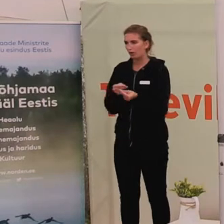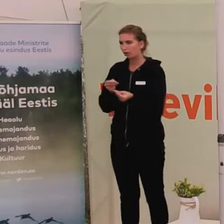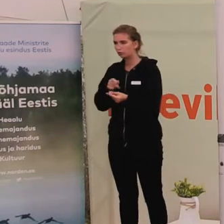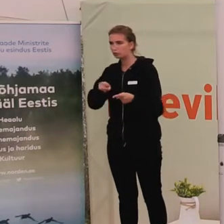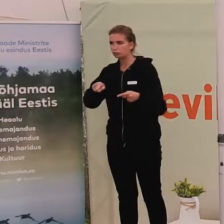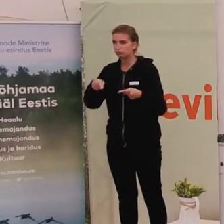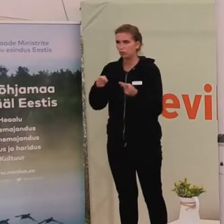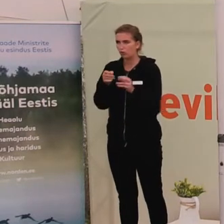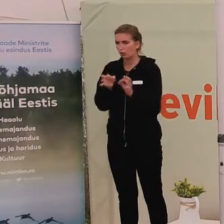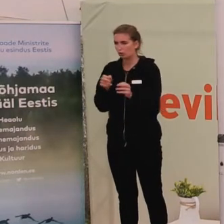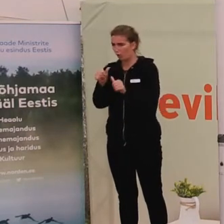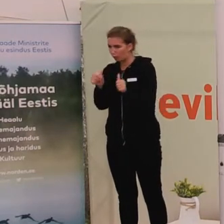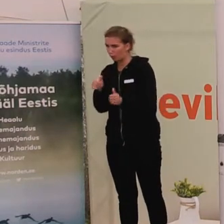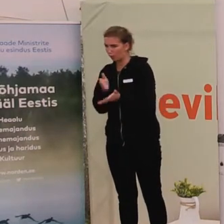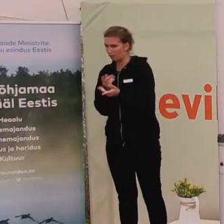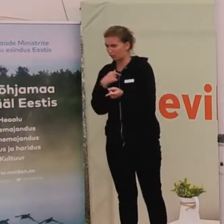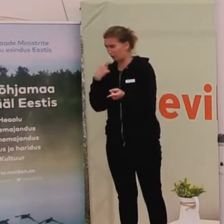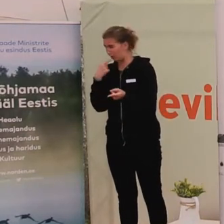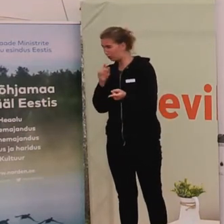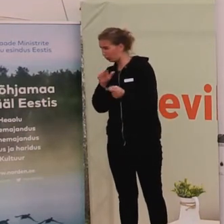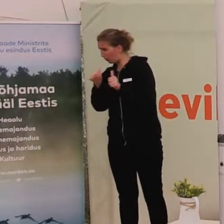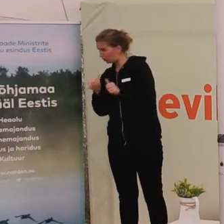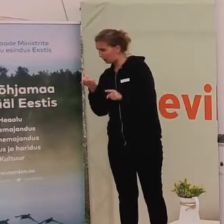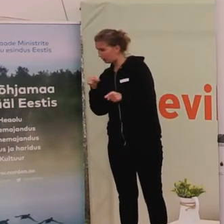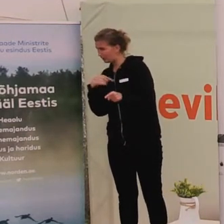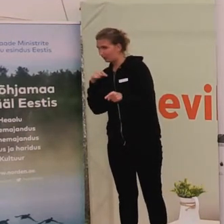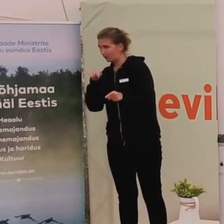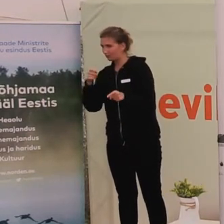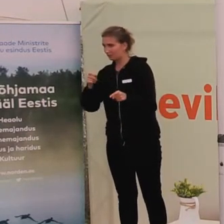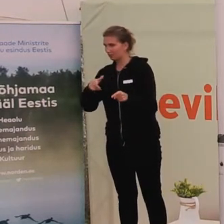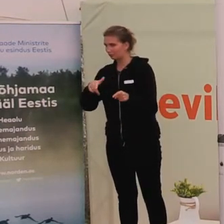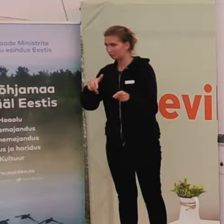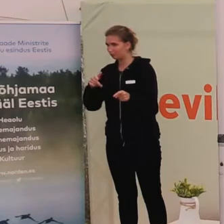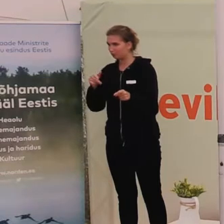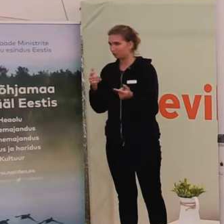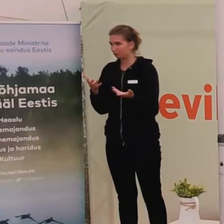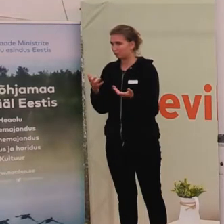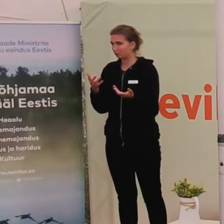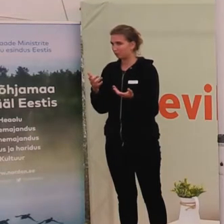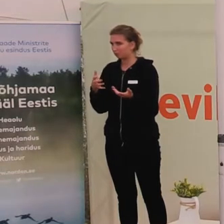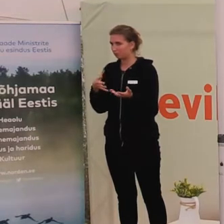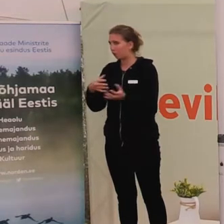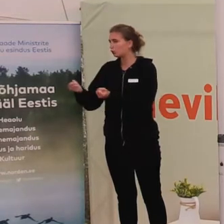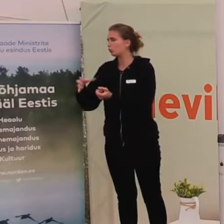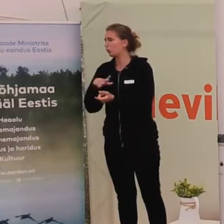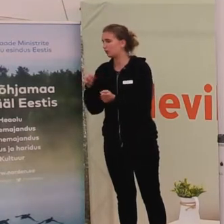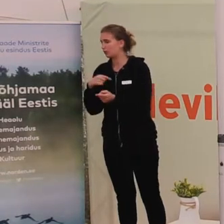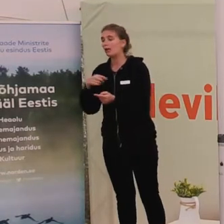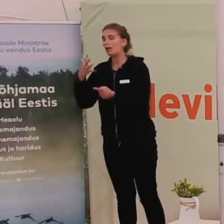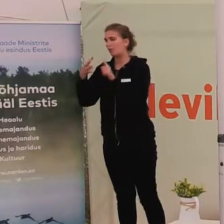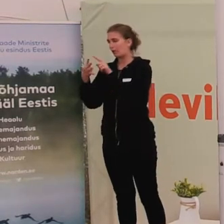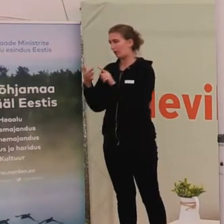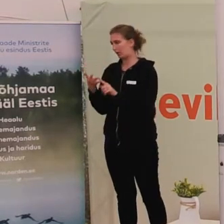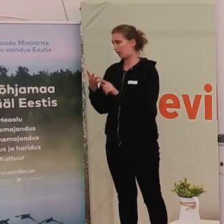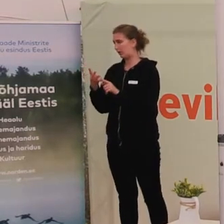Well, first, could you explain a bit what it looks like and what was the reception for such models? So we had four different scenarios, and